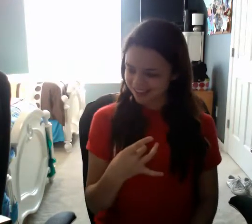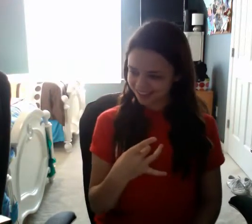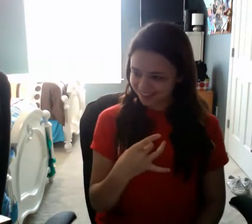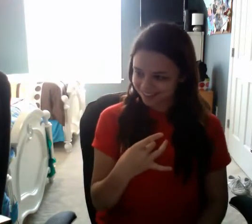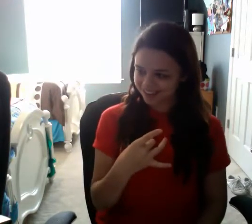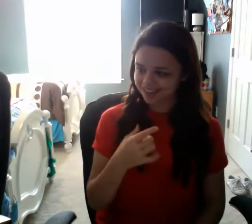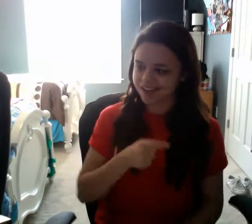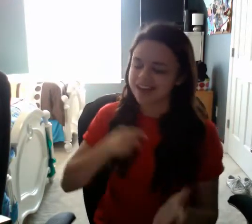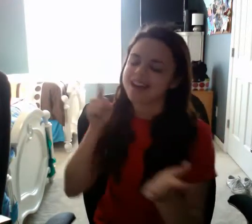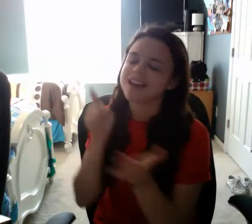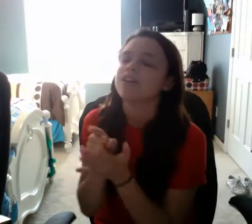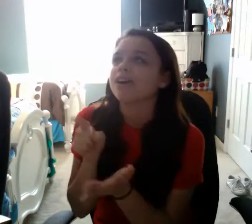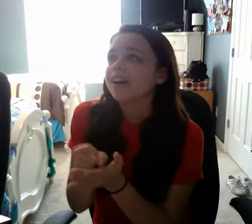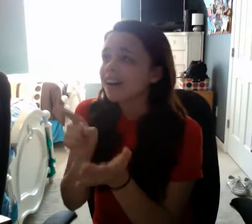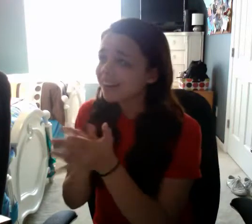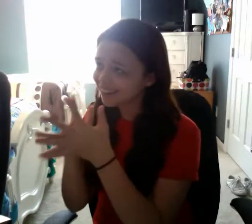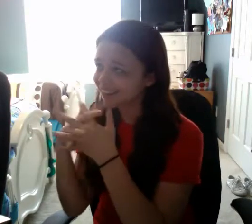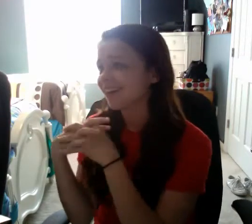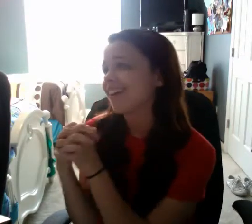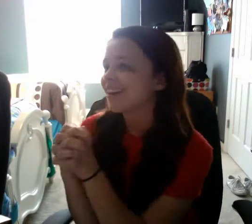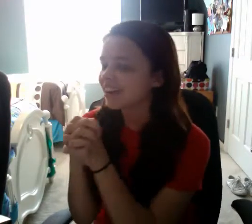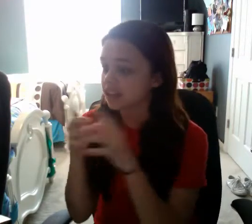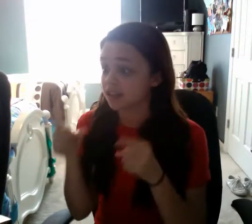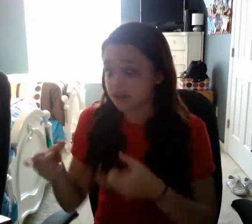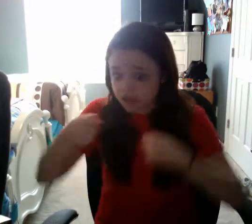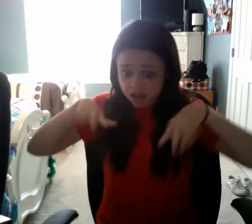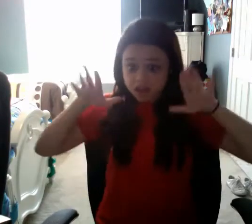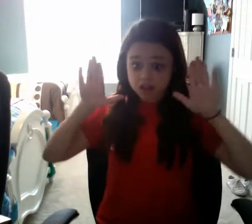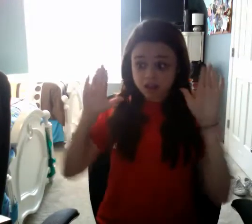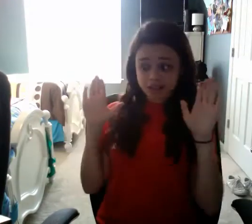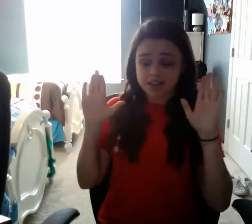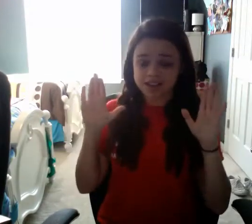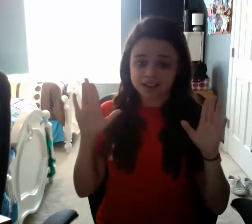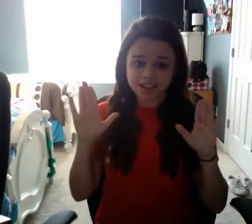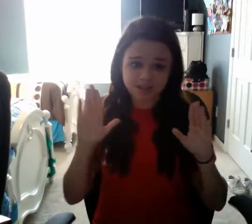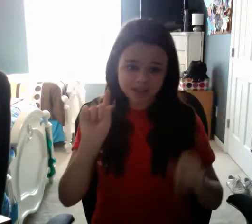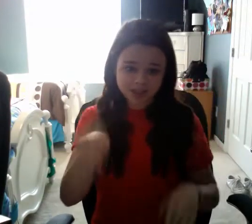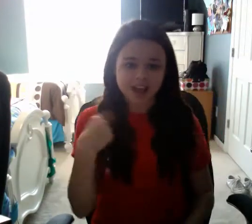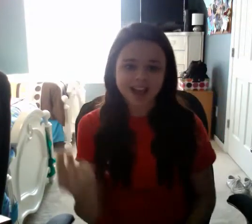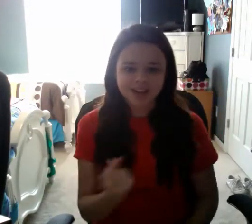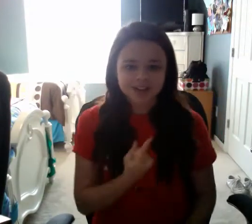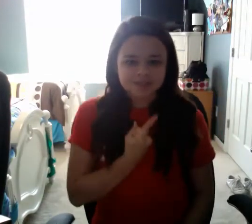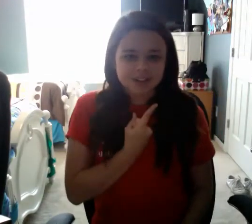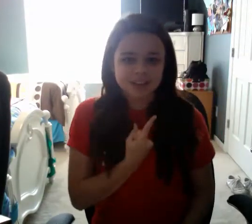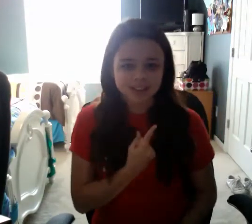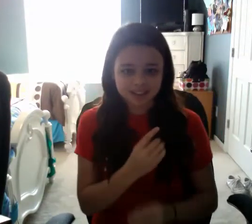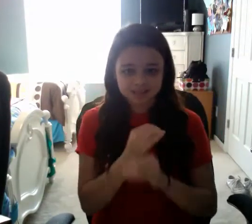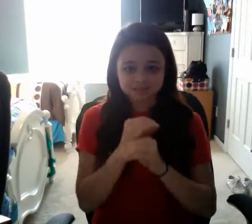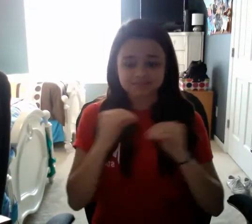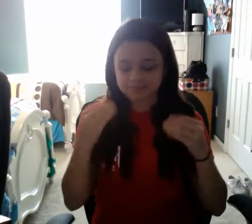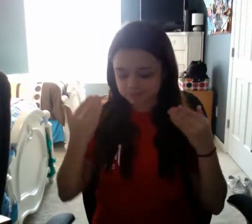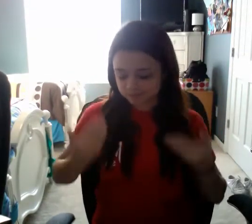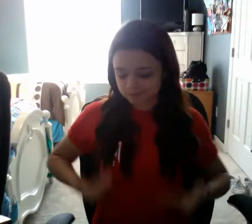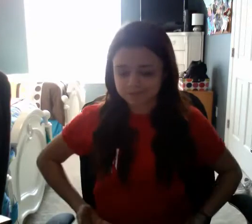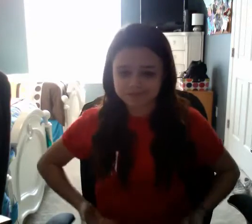when I fell apart, you took a step back Without me, without me, without me